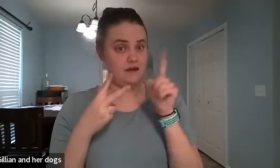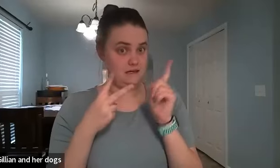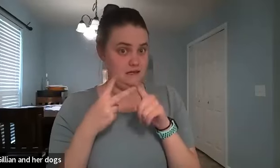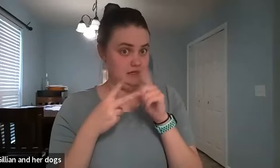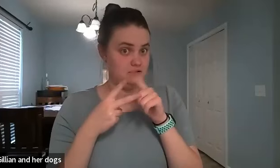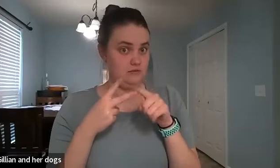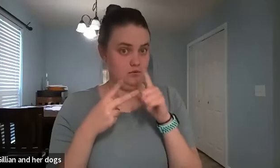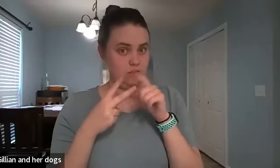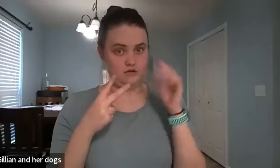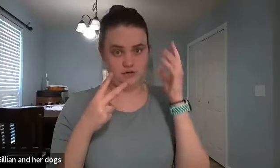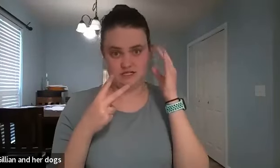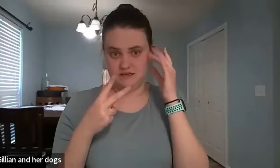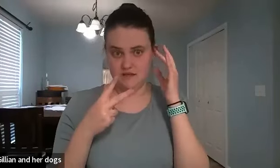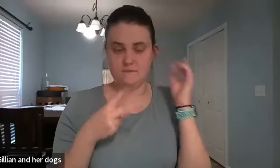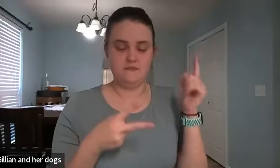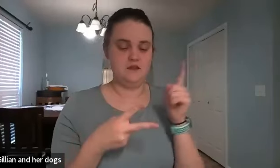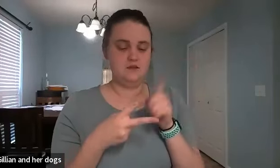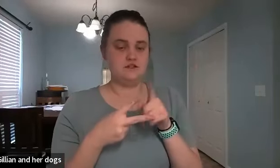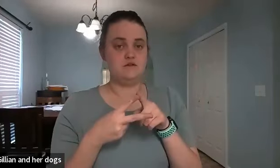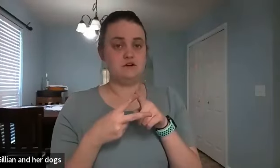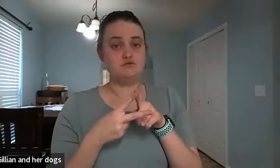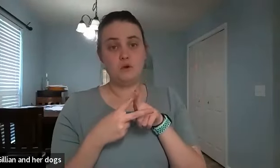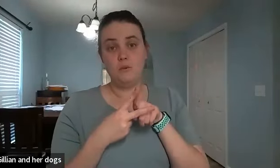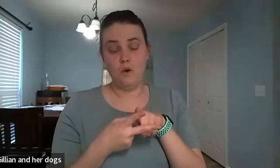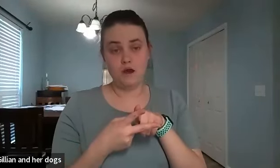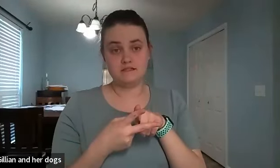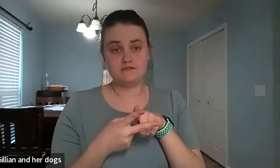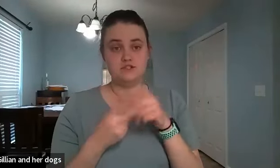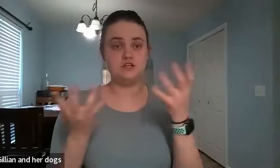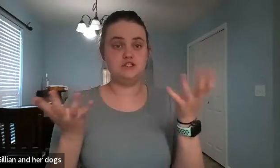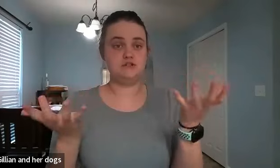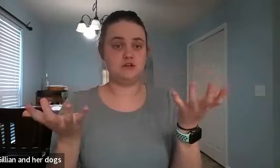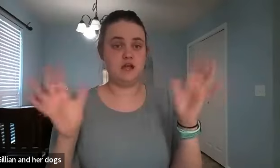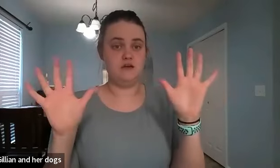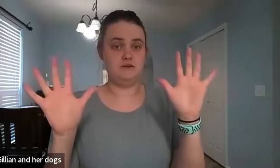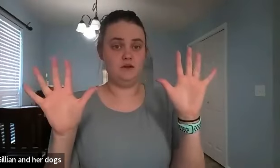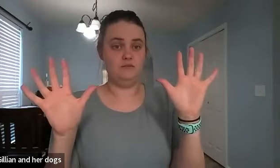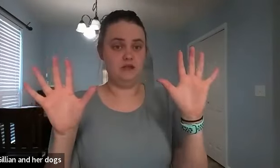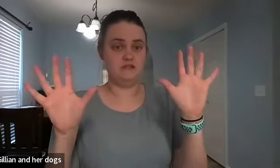and need while you guys think for that. So the first one, want. What you're going to do is you're going to have your open hands kind of in